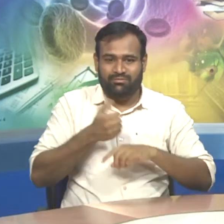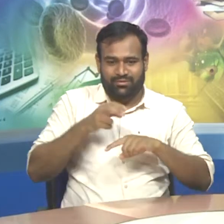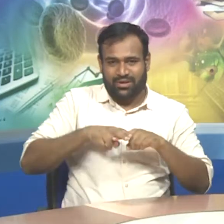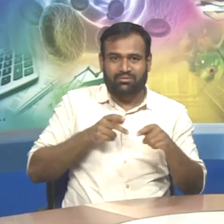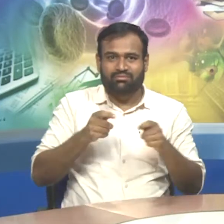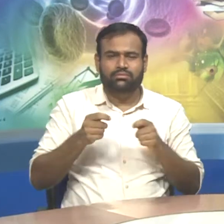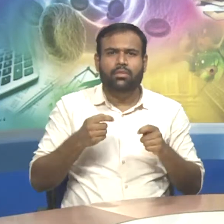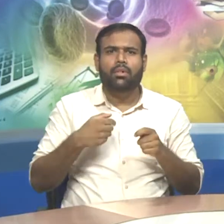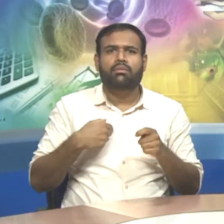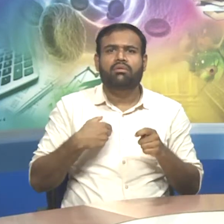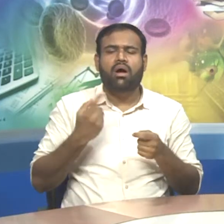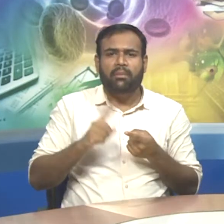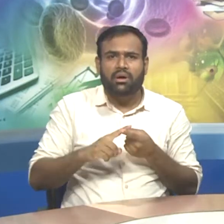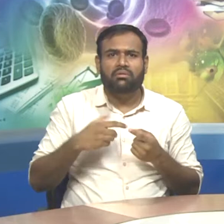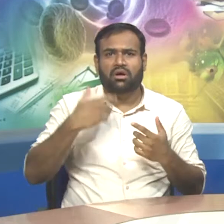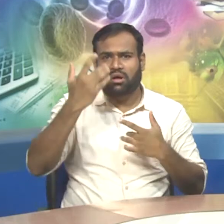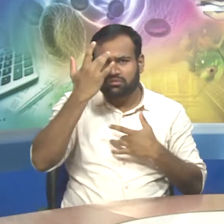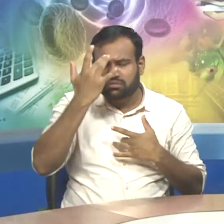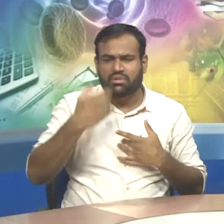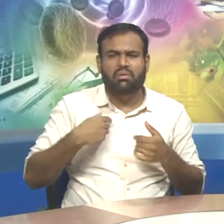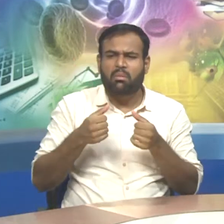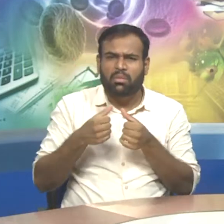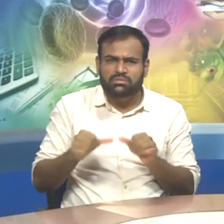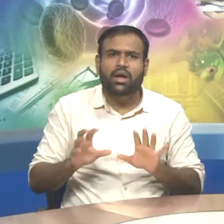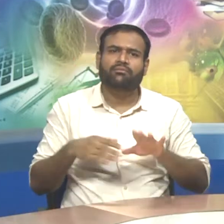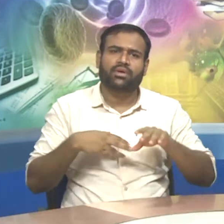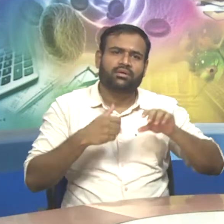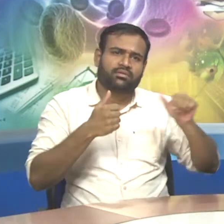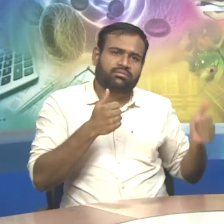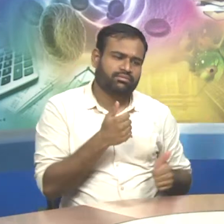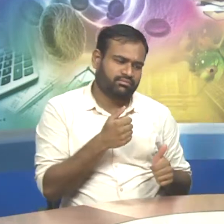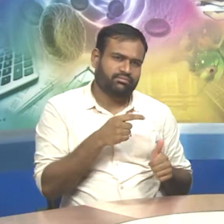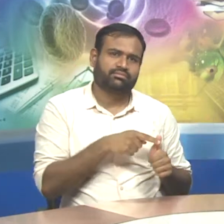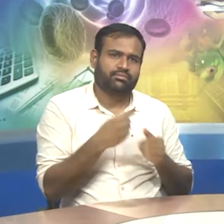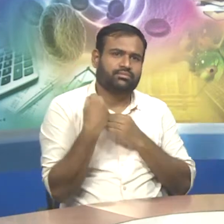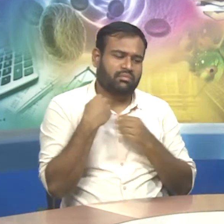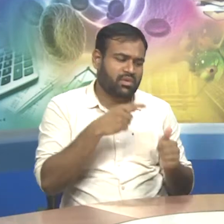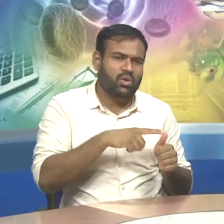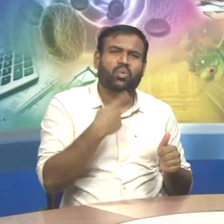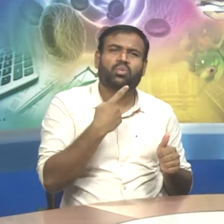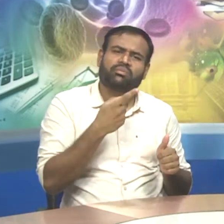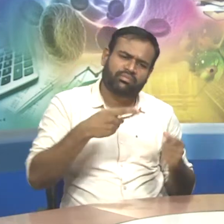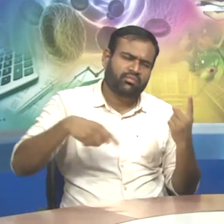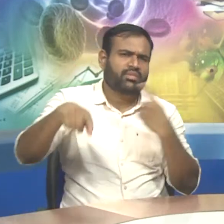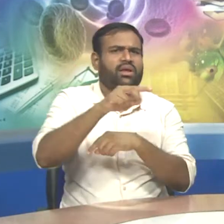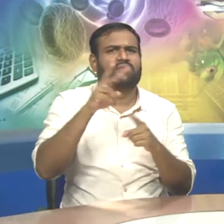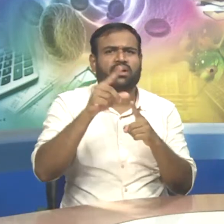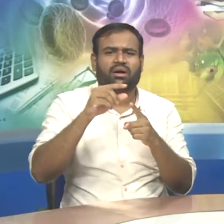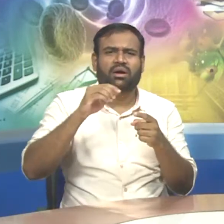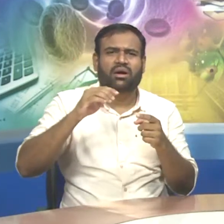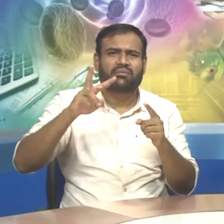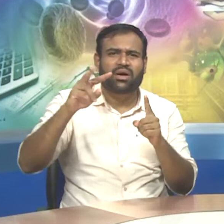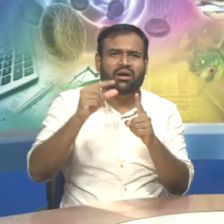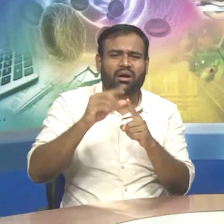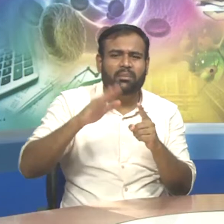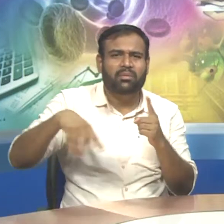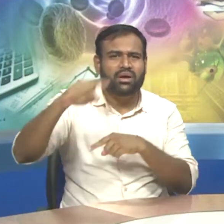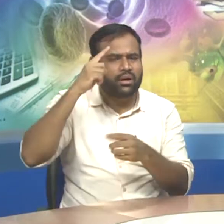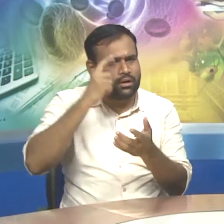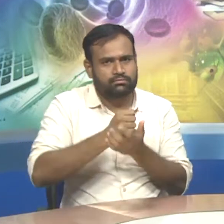In his absence, Deputy Chairman presides over the House. He is also elected by the members of